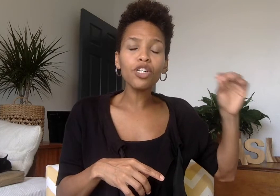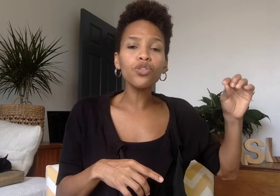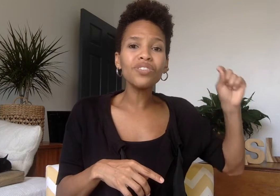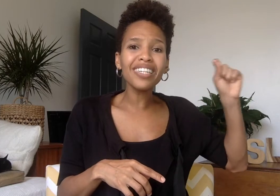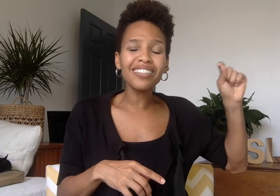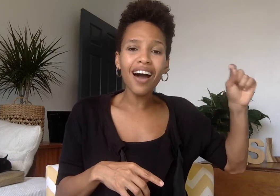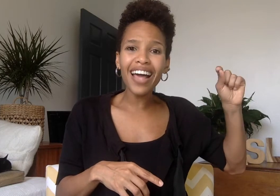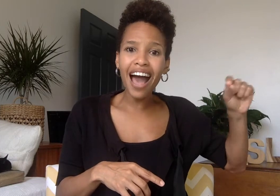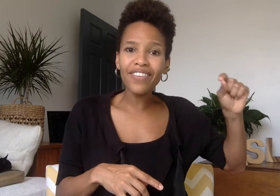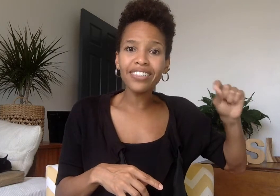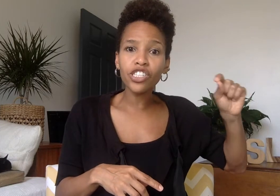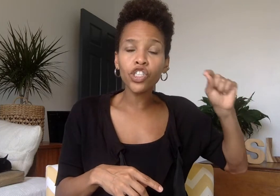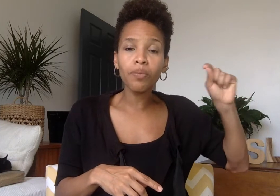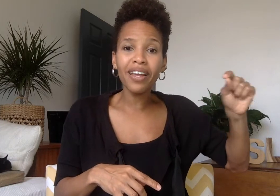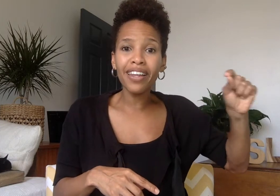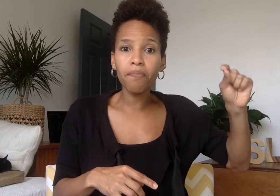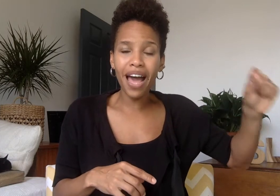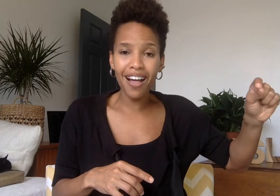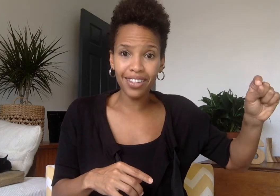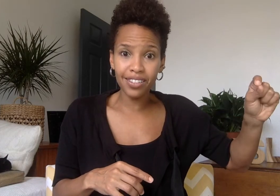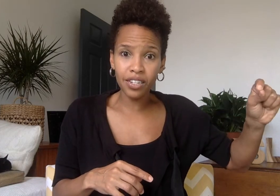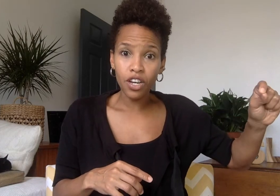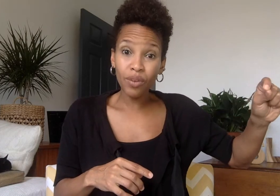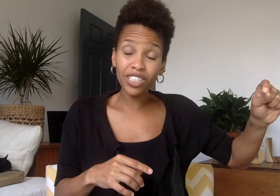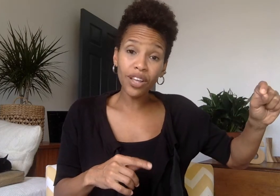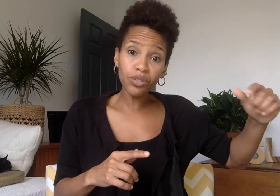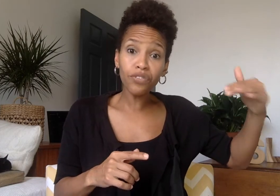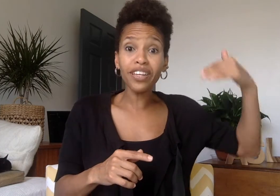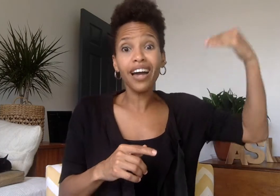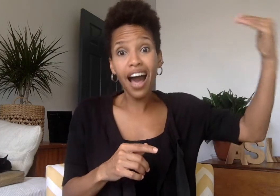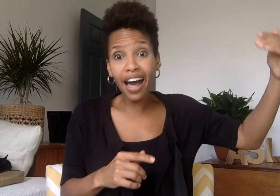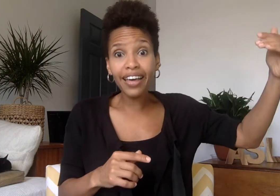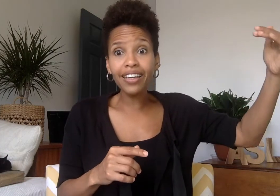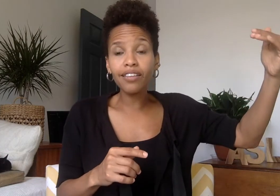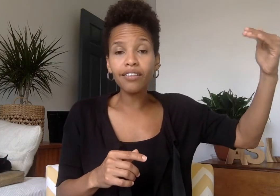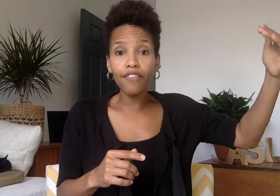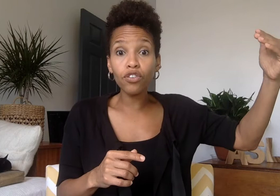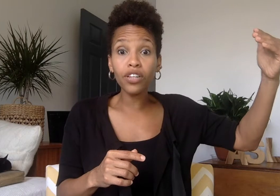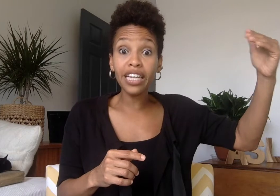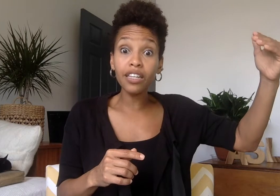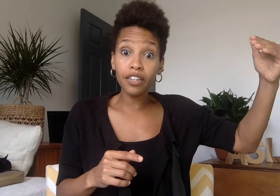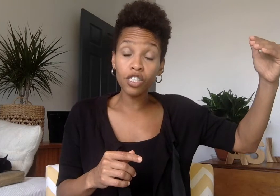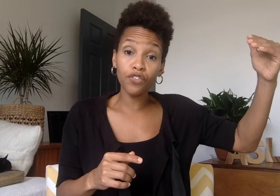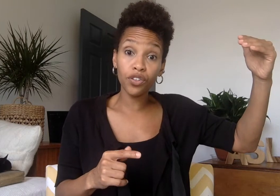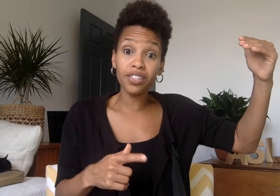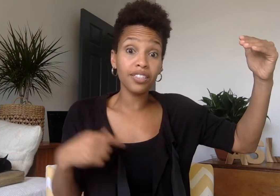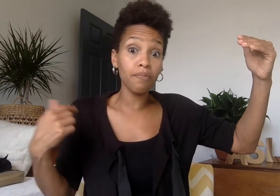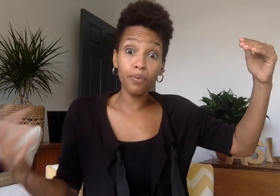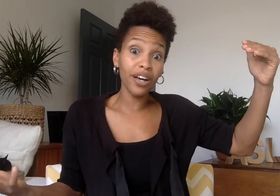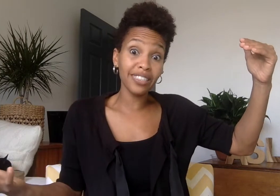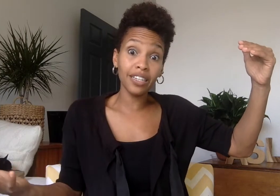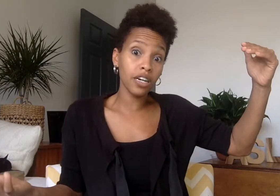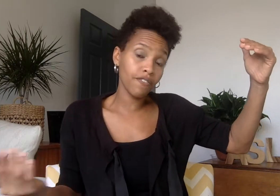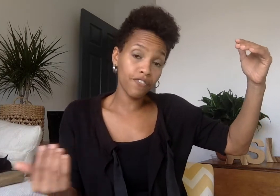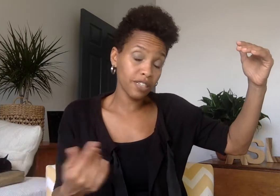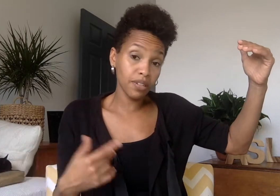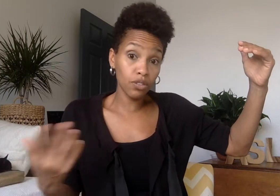who does not have a discriminating palate. Right, so that's sort of like high level English for this simple idea of somebody who